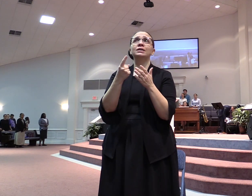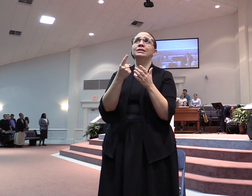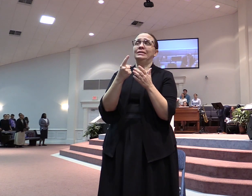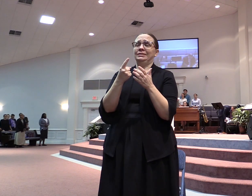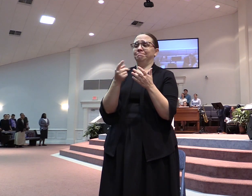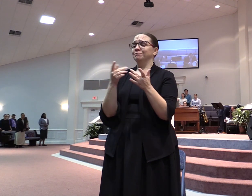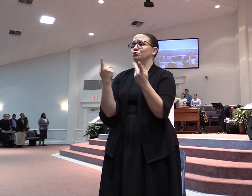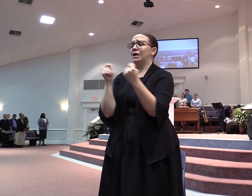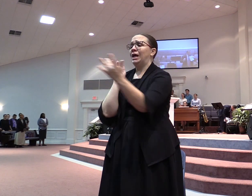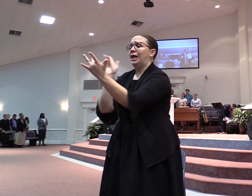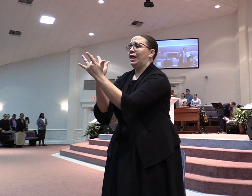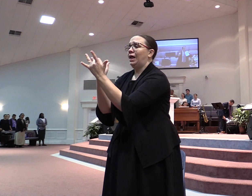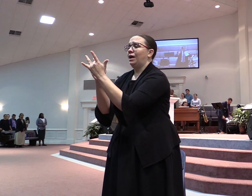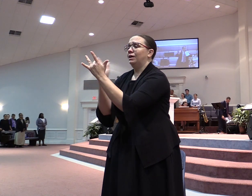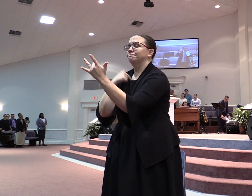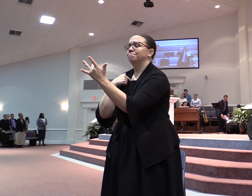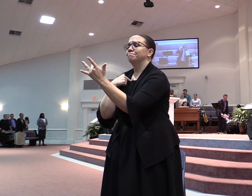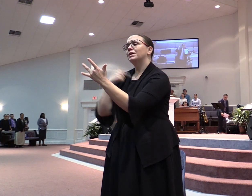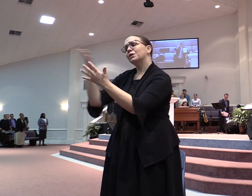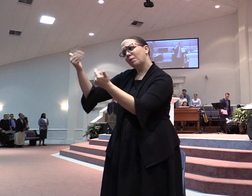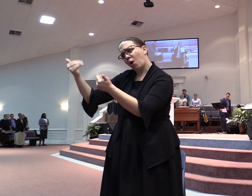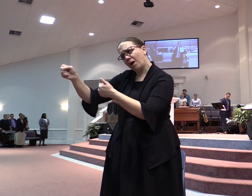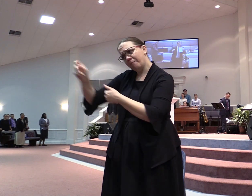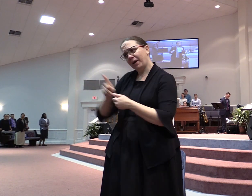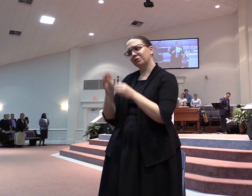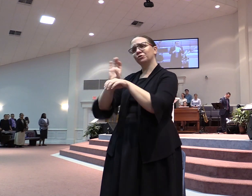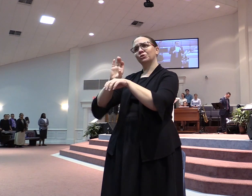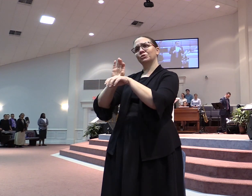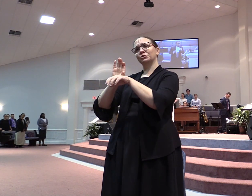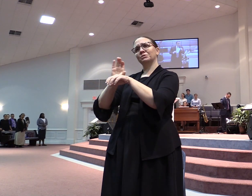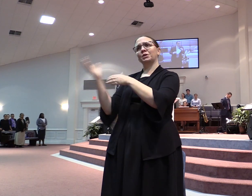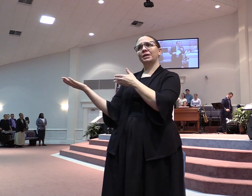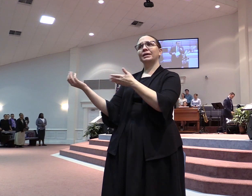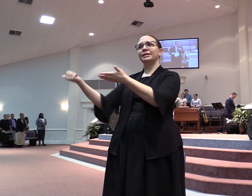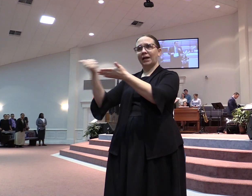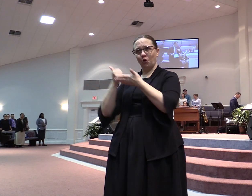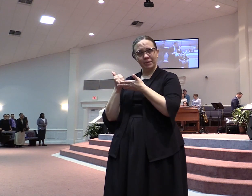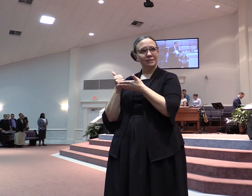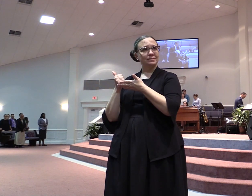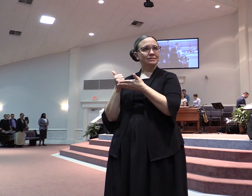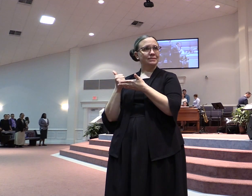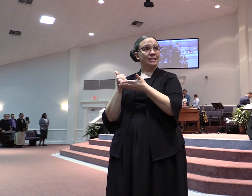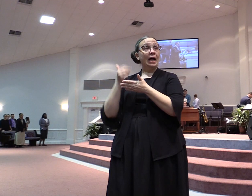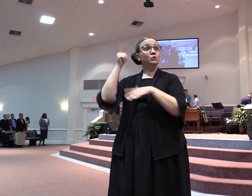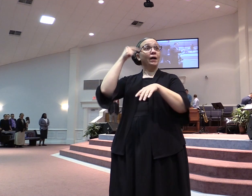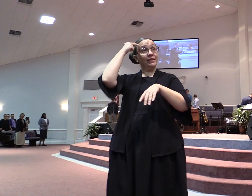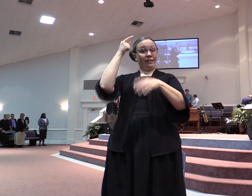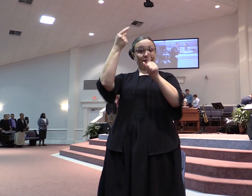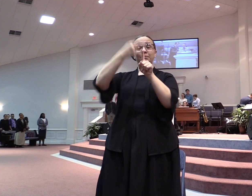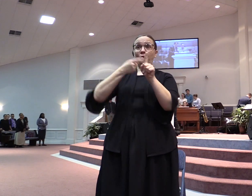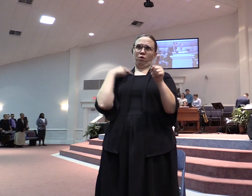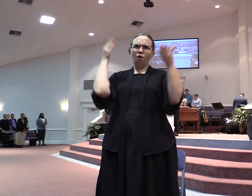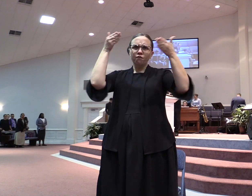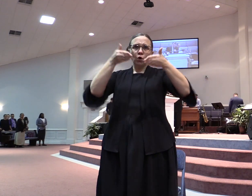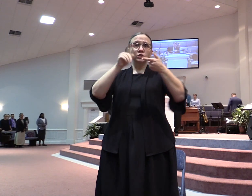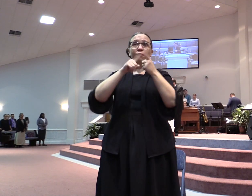down and pick me up and bring me back. And that's why I think this month, as we're